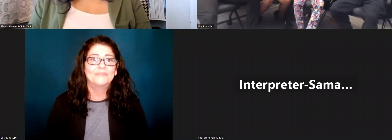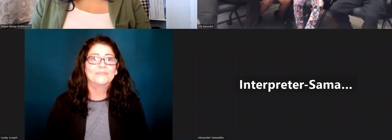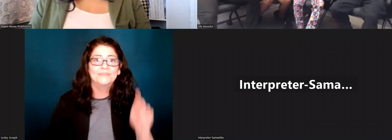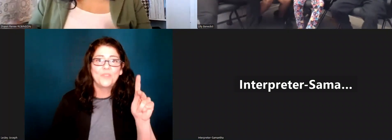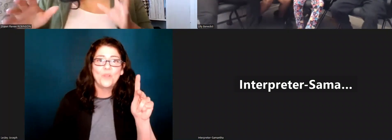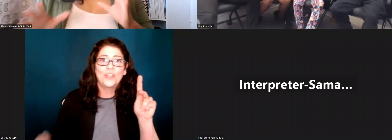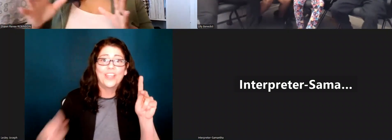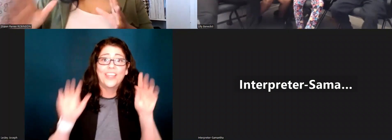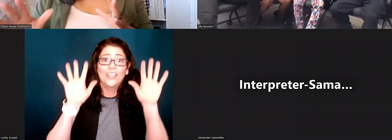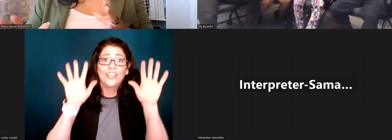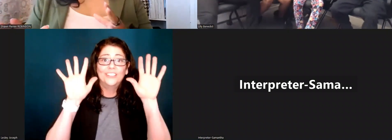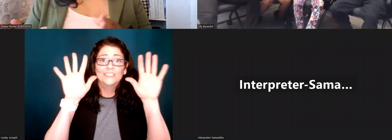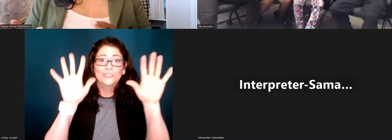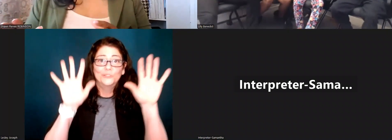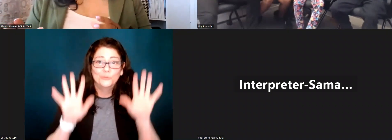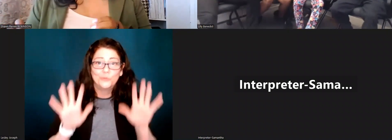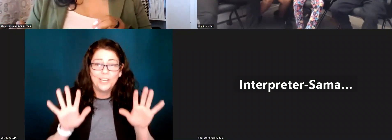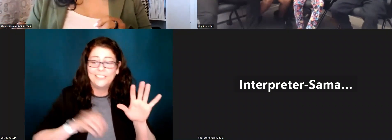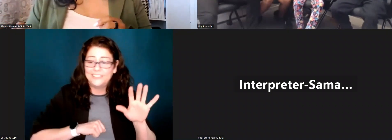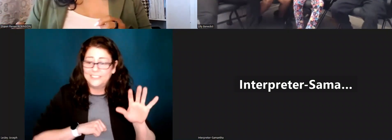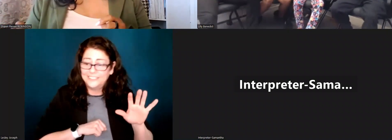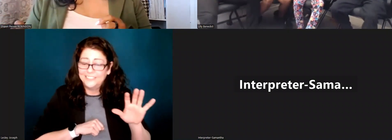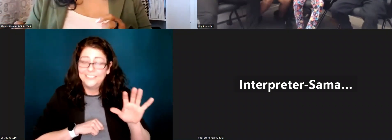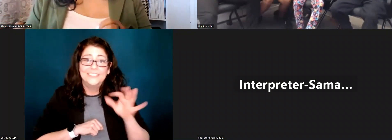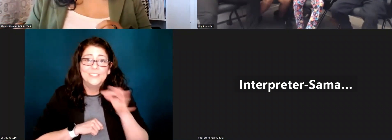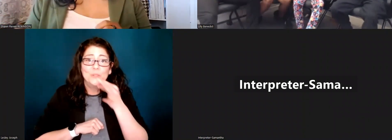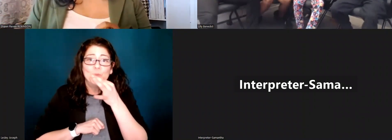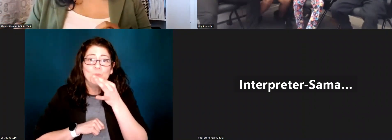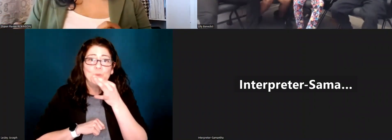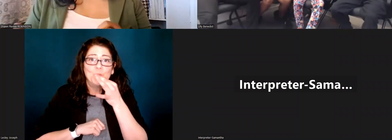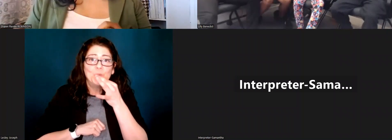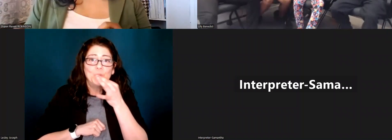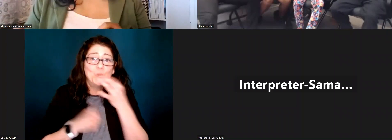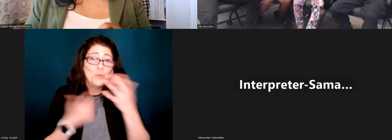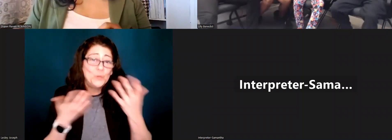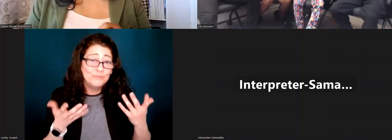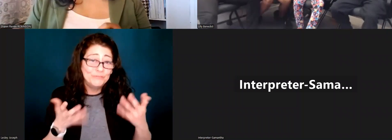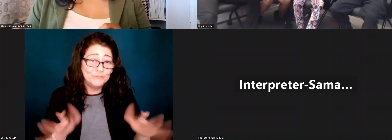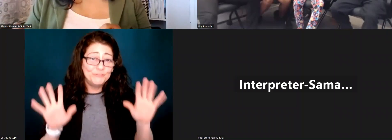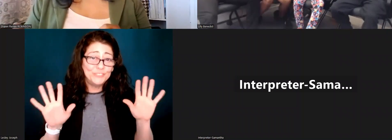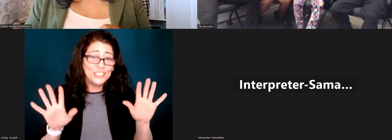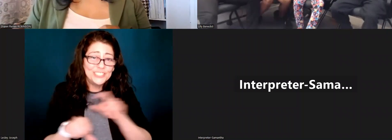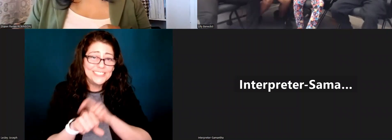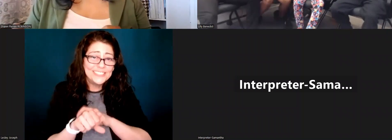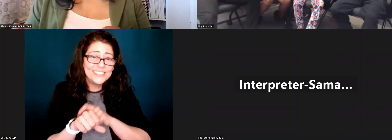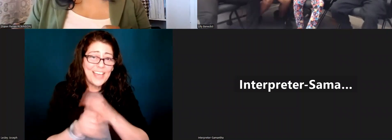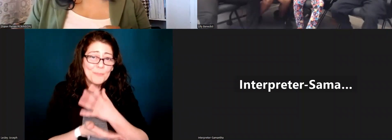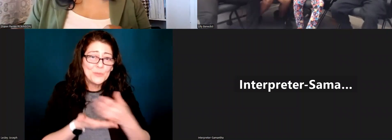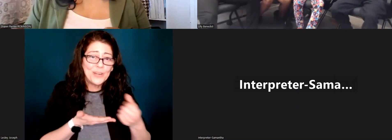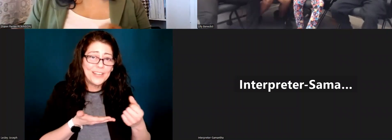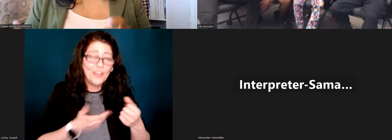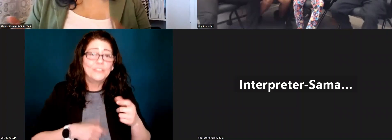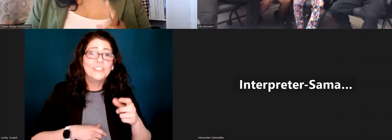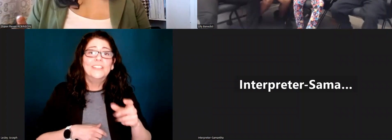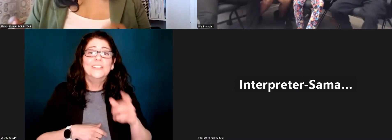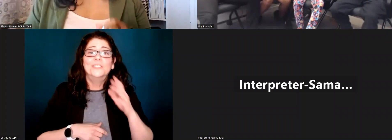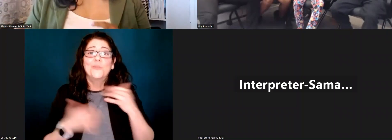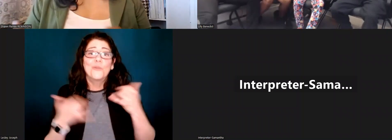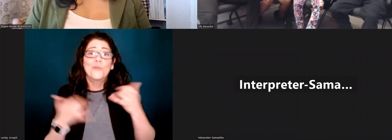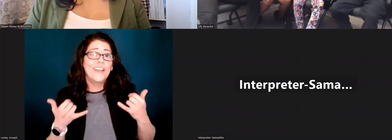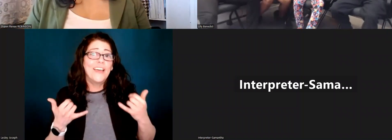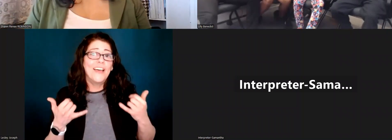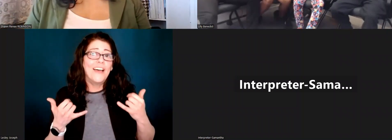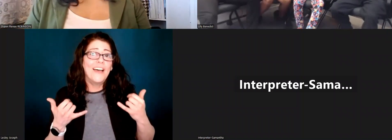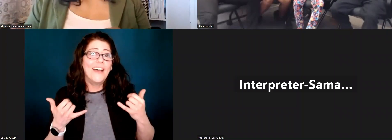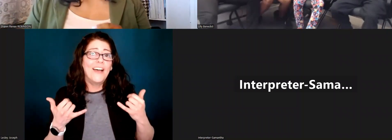We are going to be winding down and asking members to go ahead and start